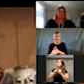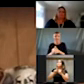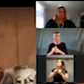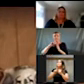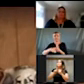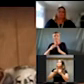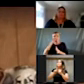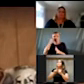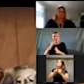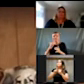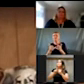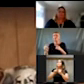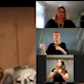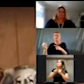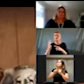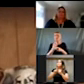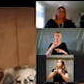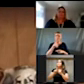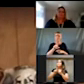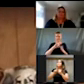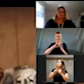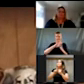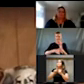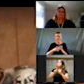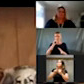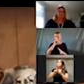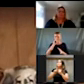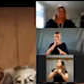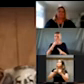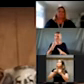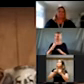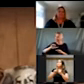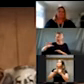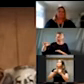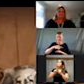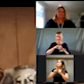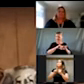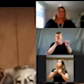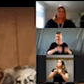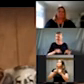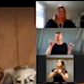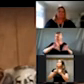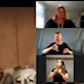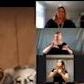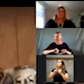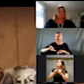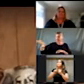critical. But disabled people have been holding systems that let our community down to account for